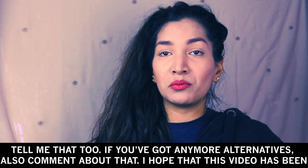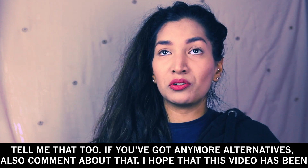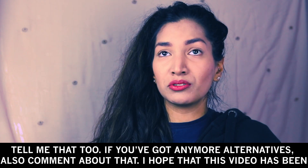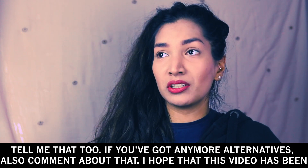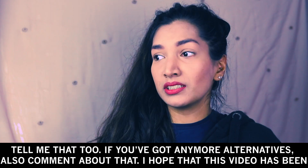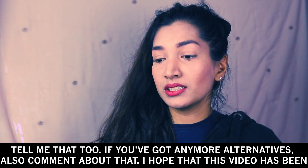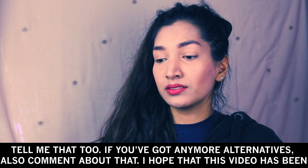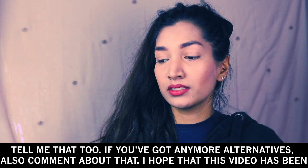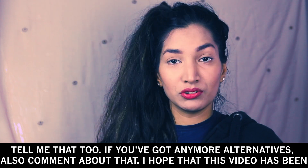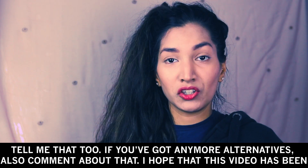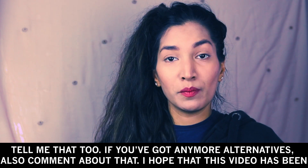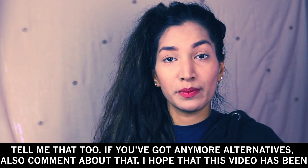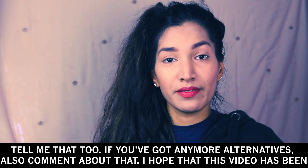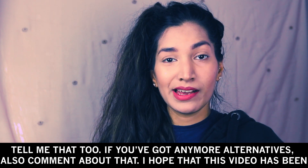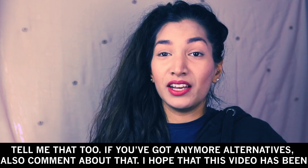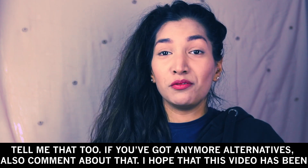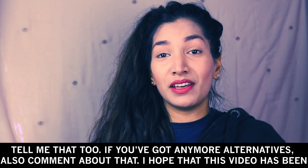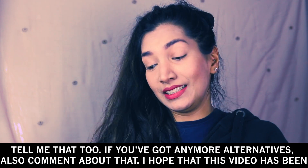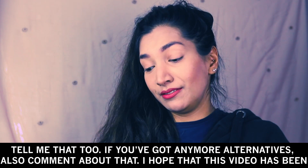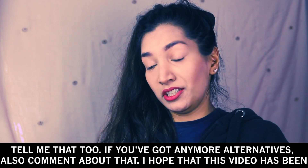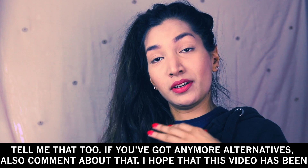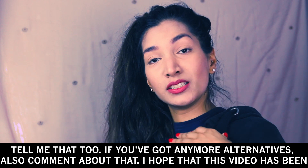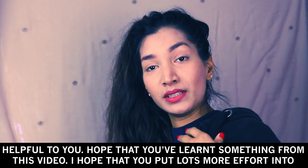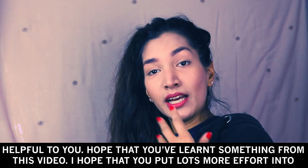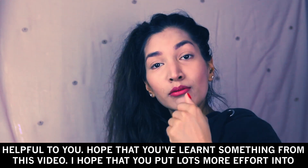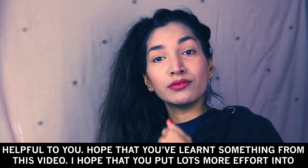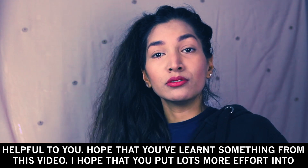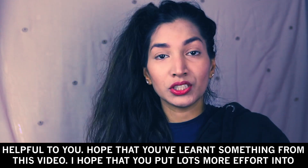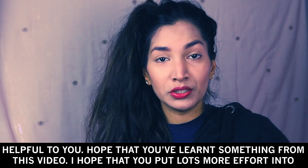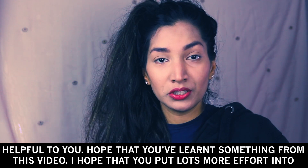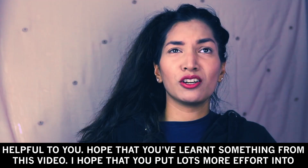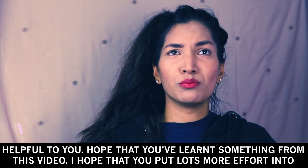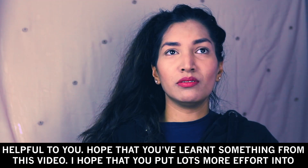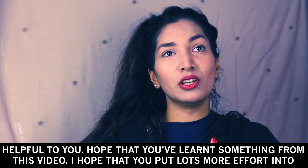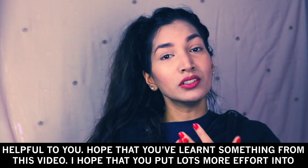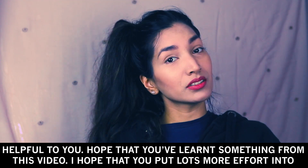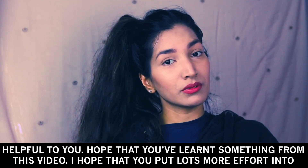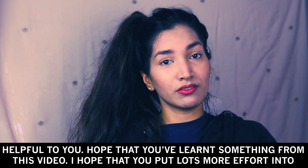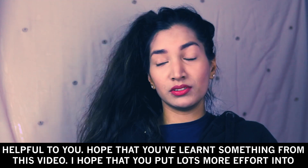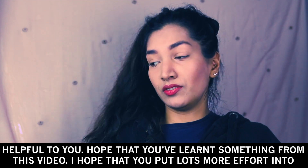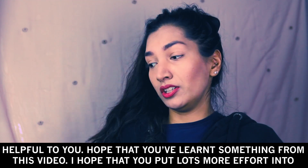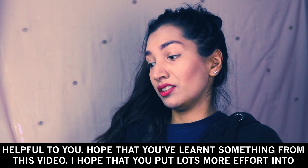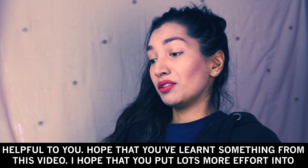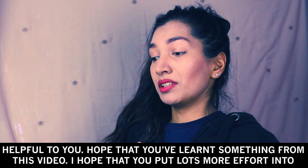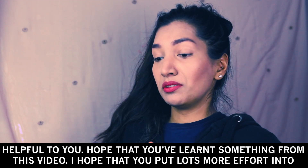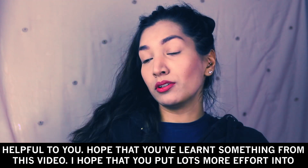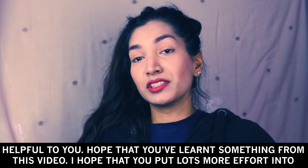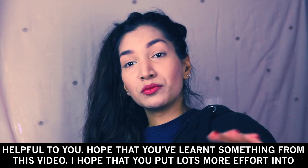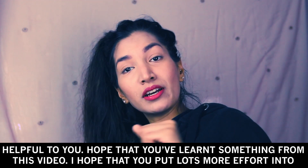more alternatives, also comment about that. I hope that this video has been helpful to you. I hope you've learned something from this video. I hope that you put lots more